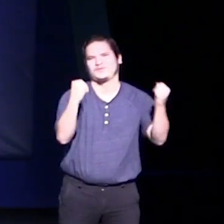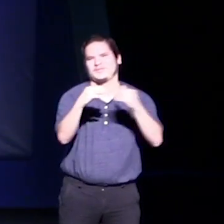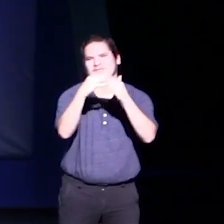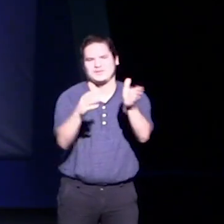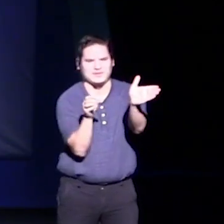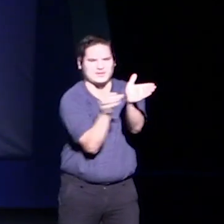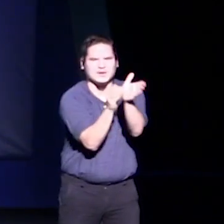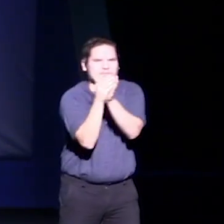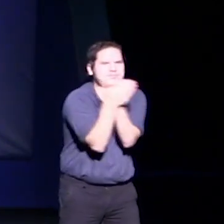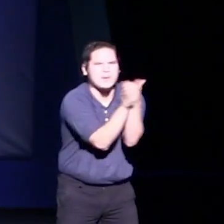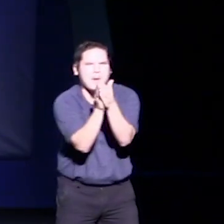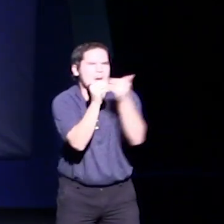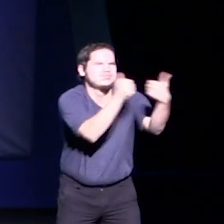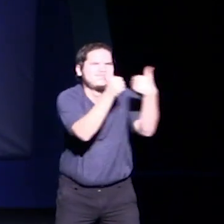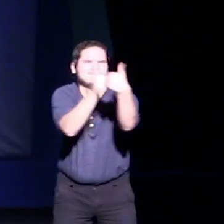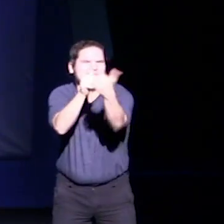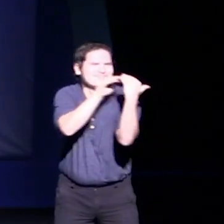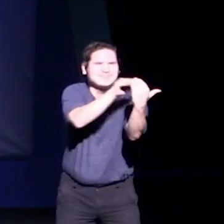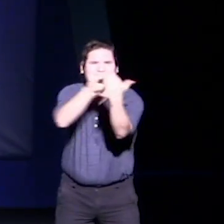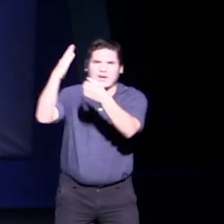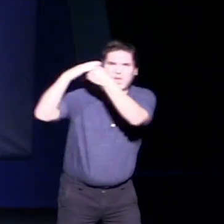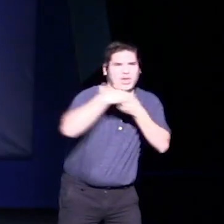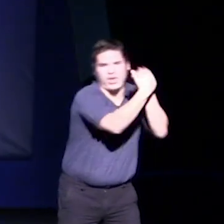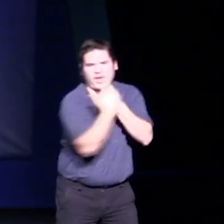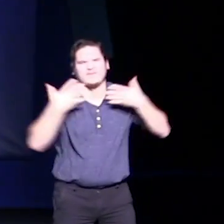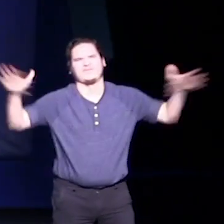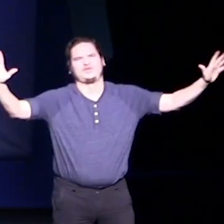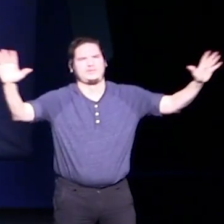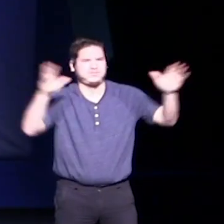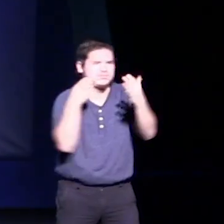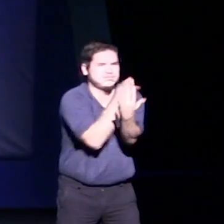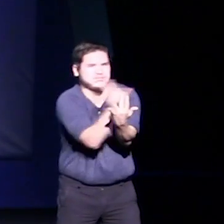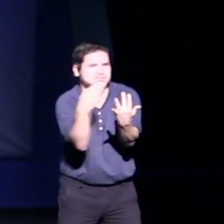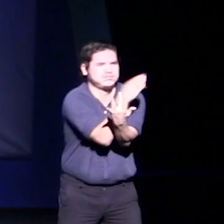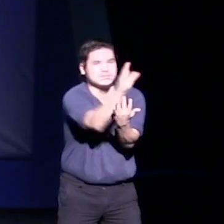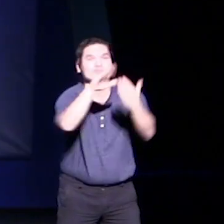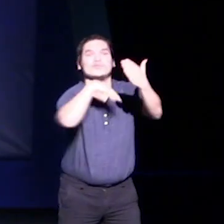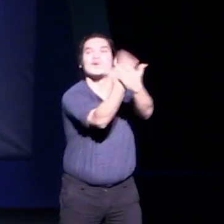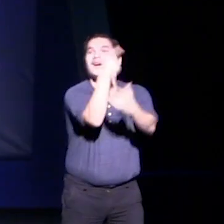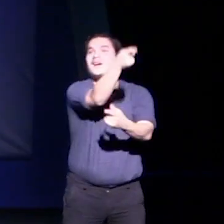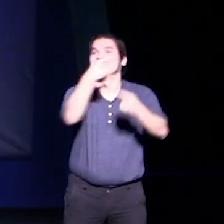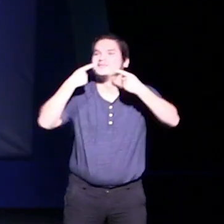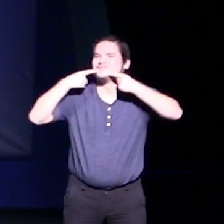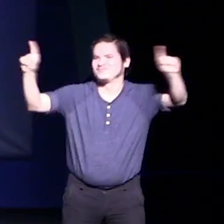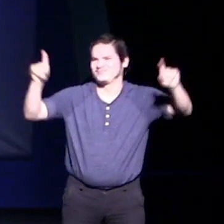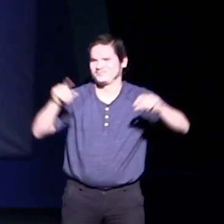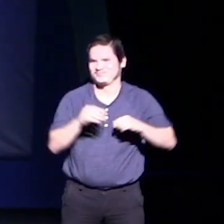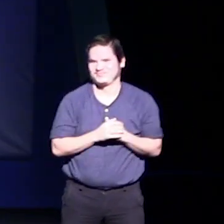foundering. We need these kind of leaders to fight for us, to help us gain the rights that are duly ours